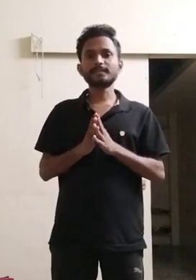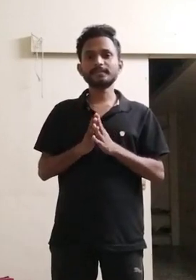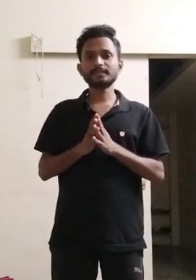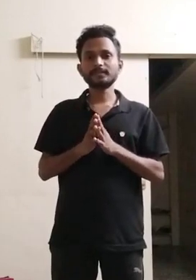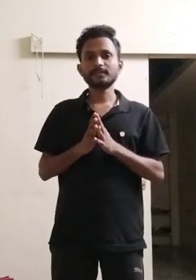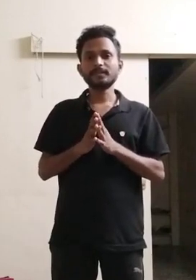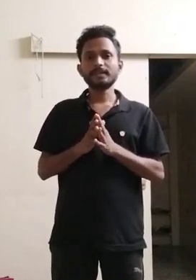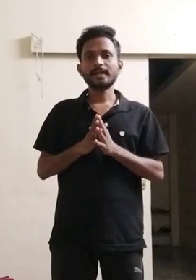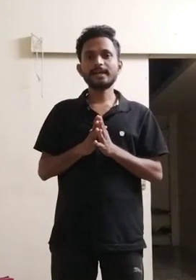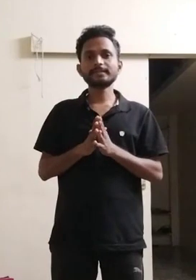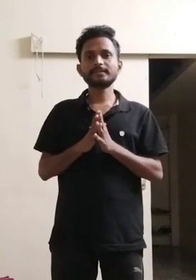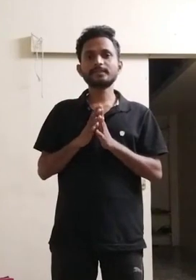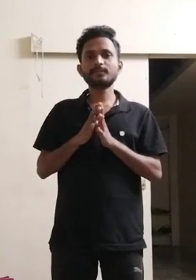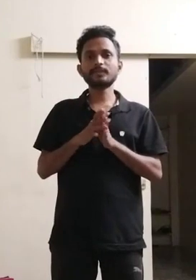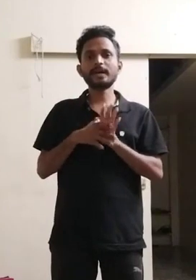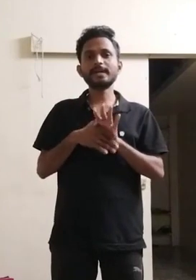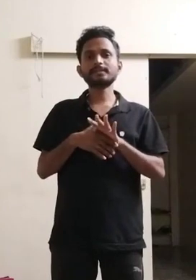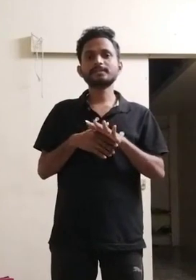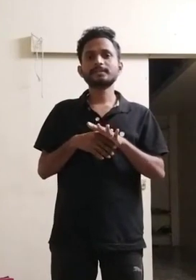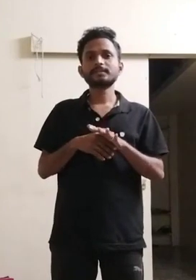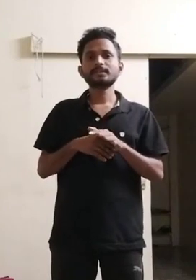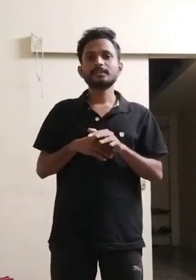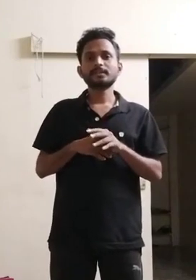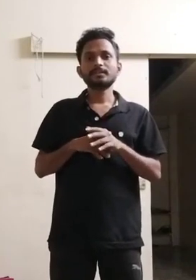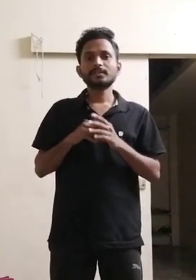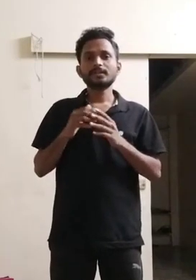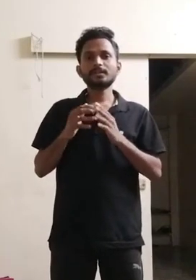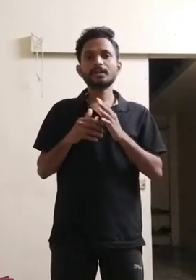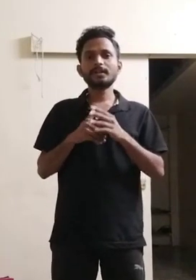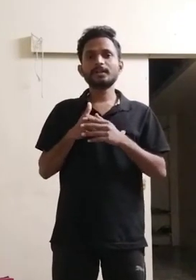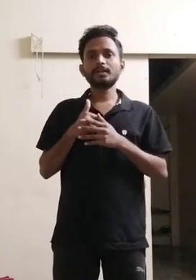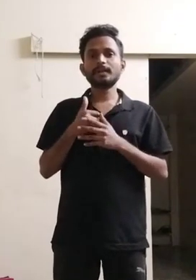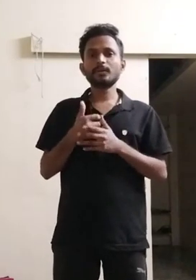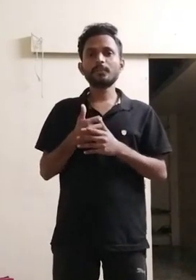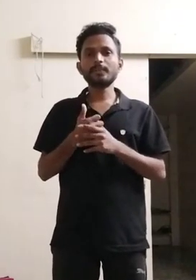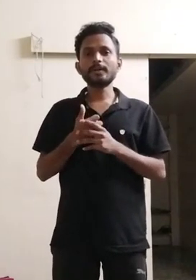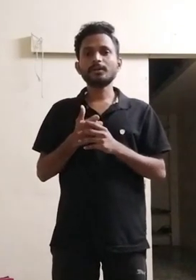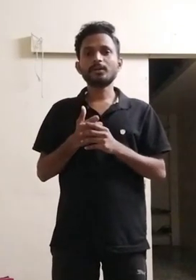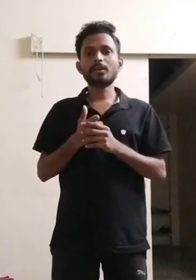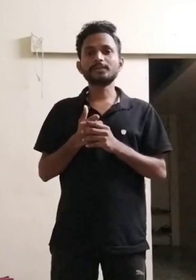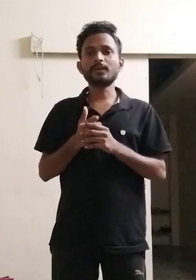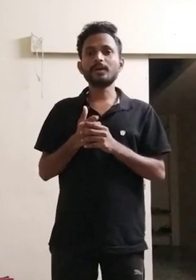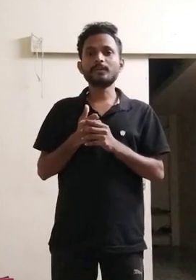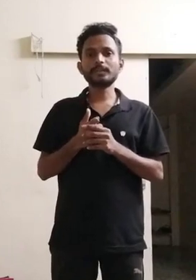businesses as it simplifies the development of Java